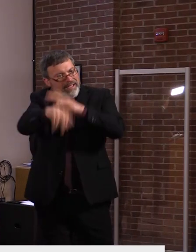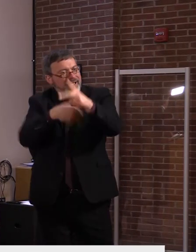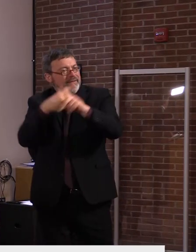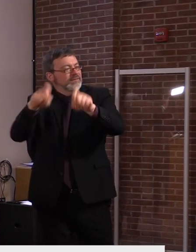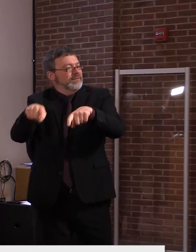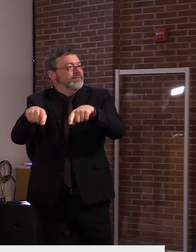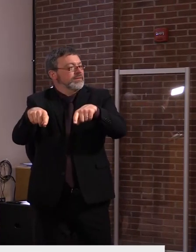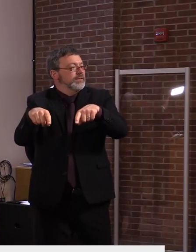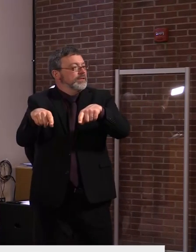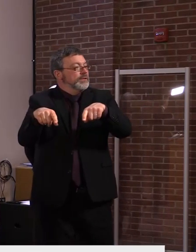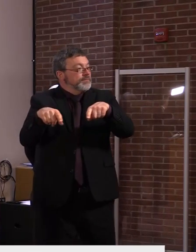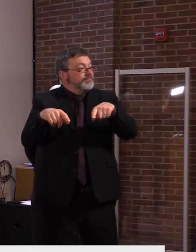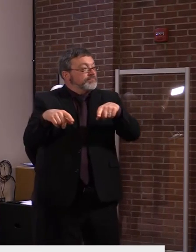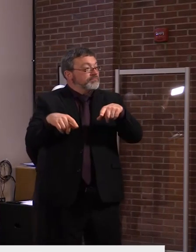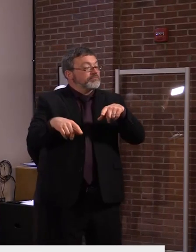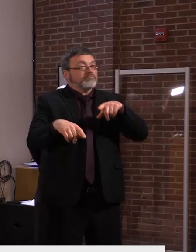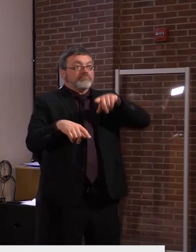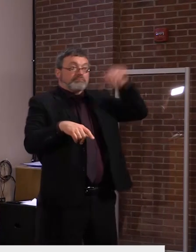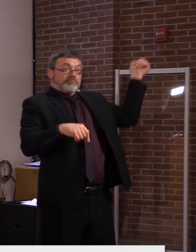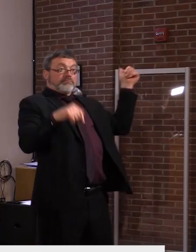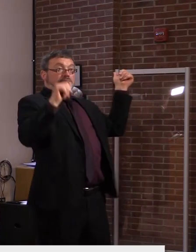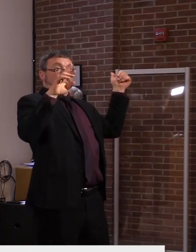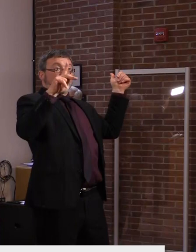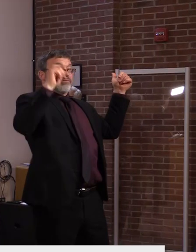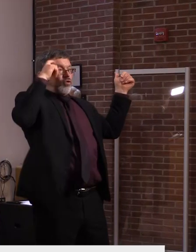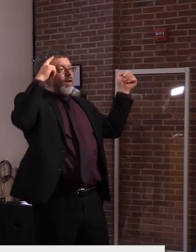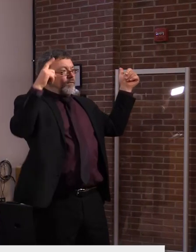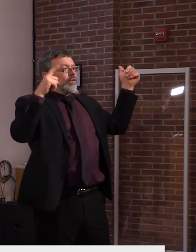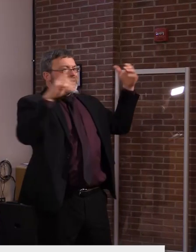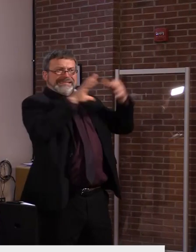morning, particularly from the Northeast, we're all suffering from that.